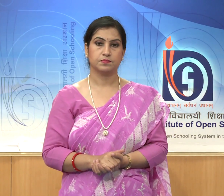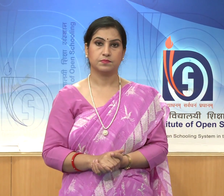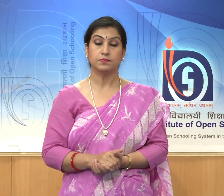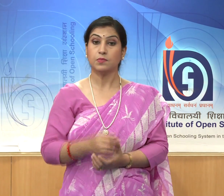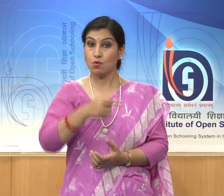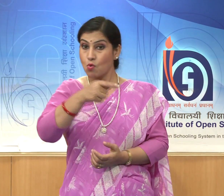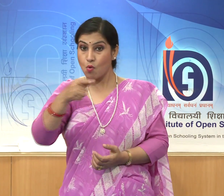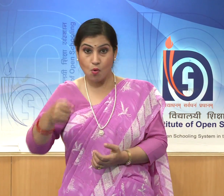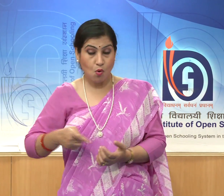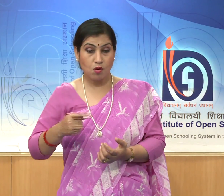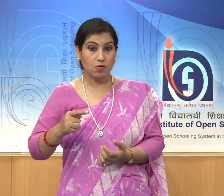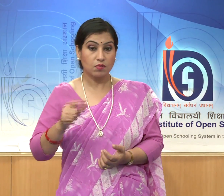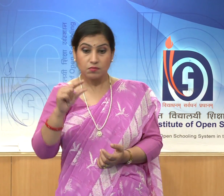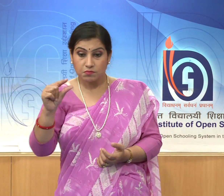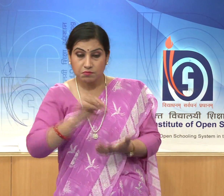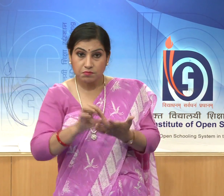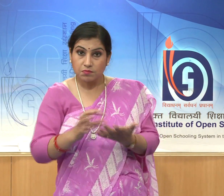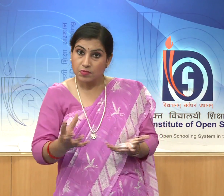These manuscripts